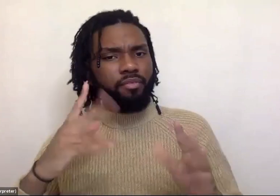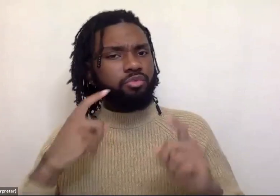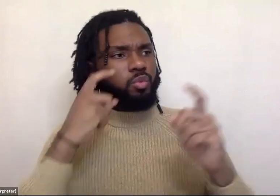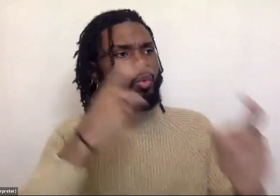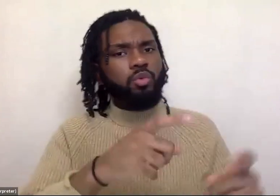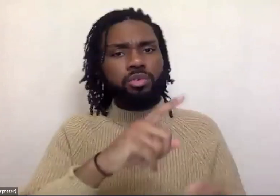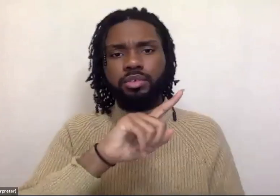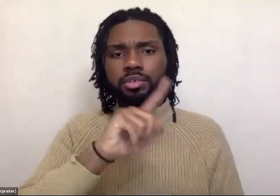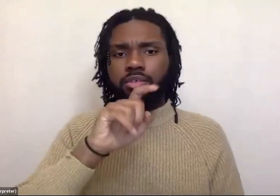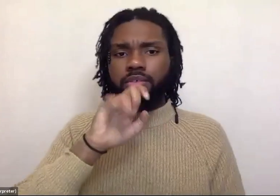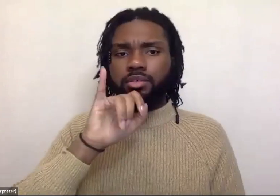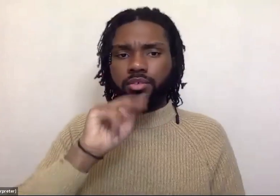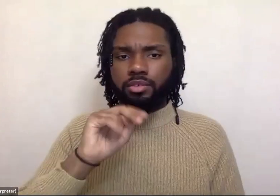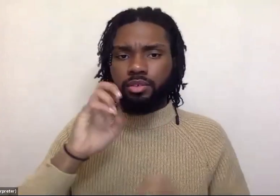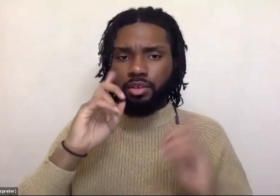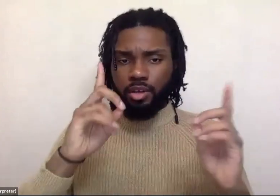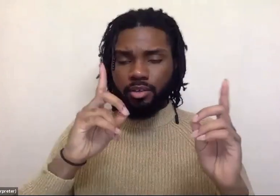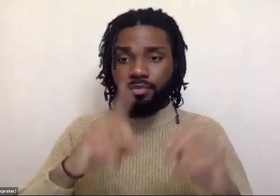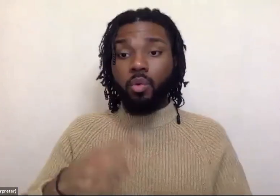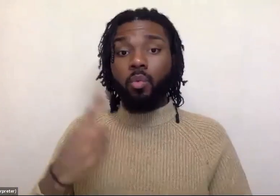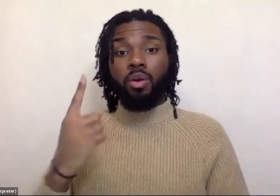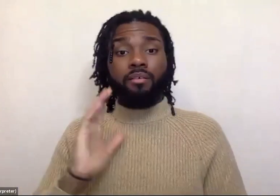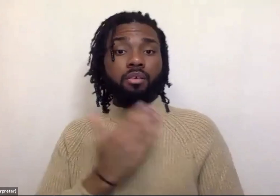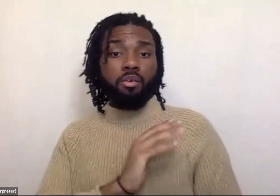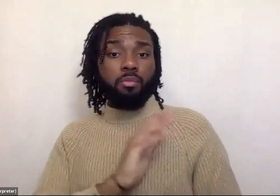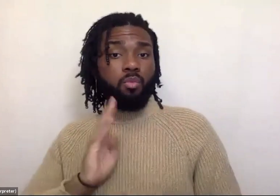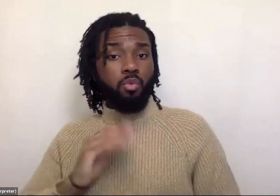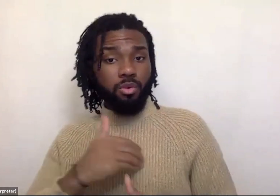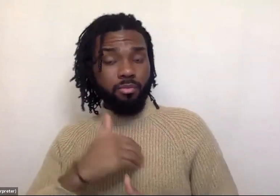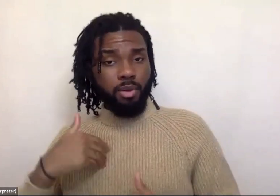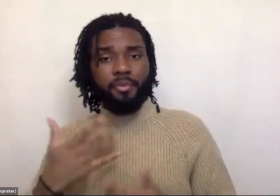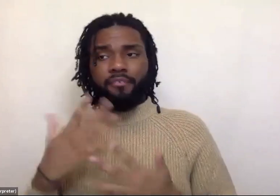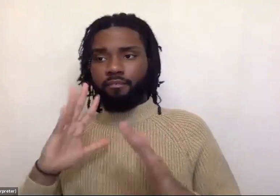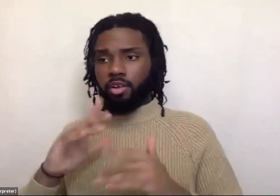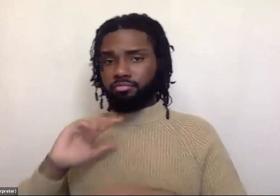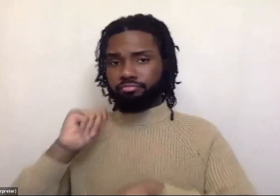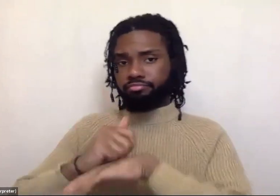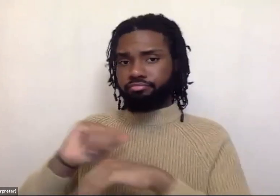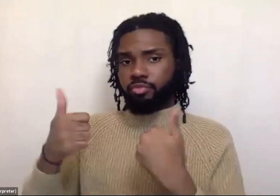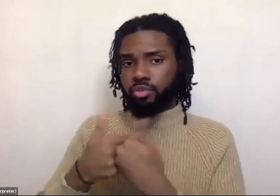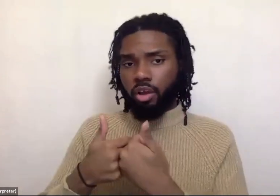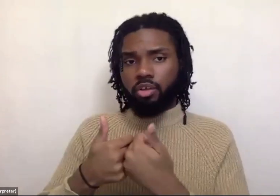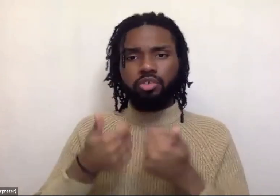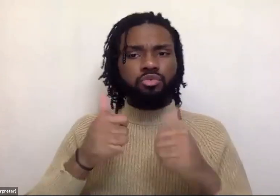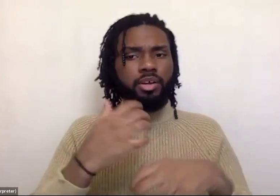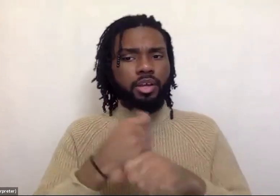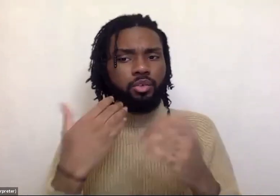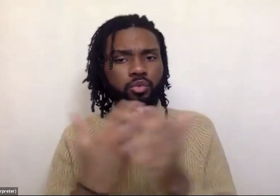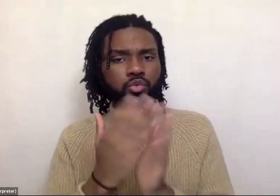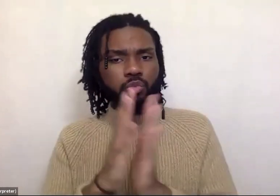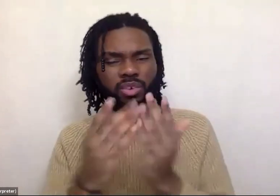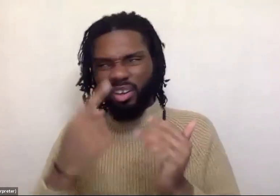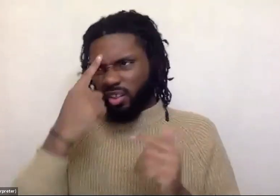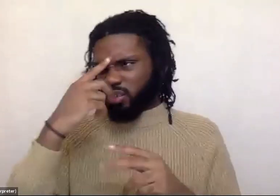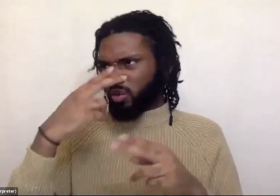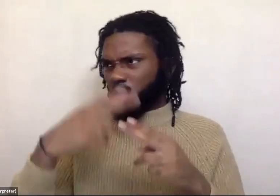Legacy board members put up a challenge to get the new book, and Deborah can remind me what that is, Teaching the Civil Rights Movement,